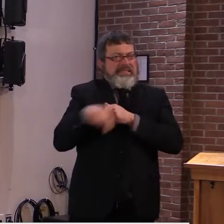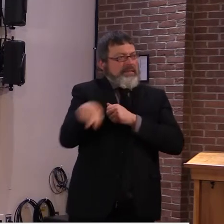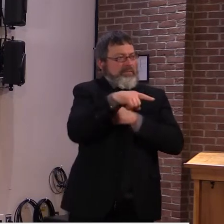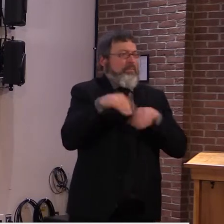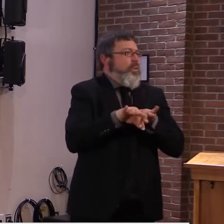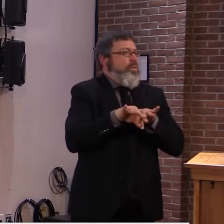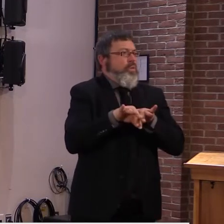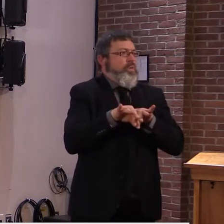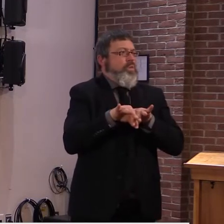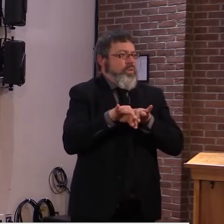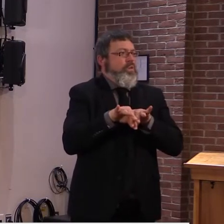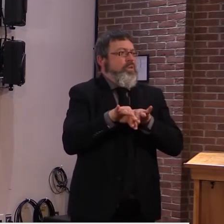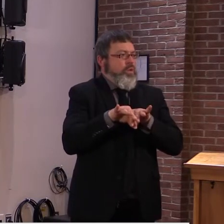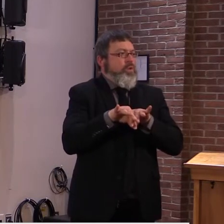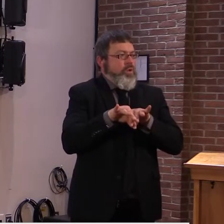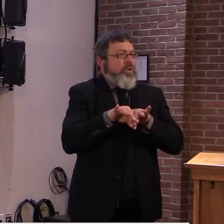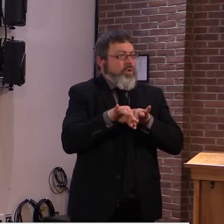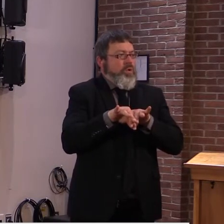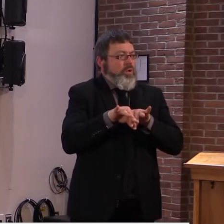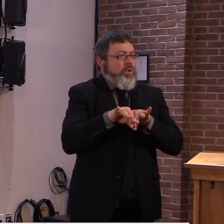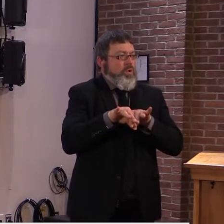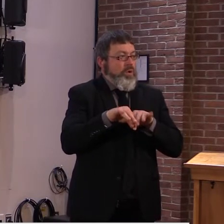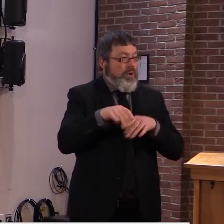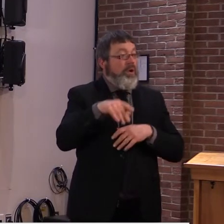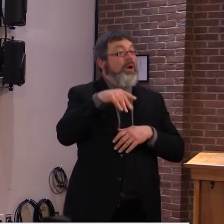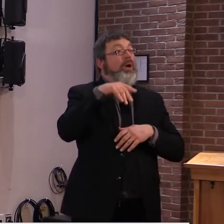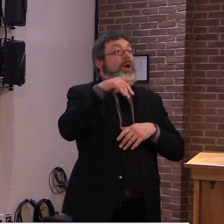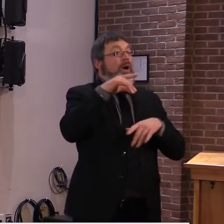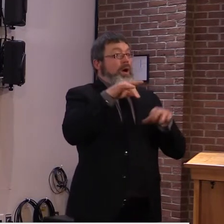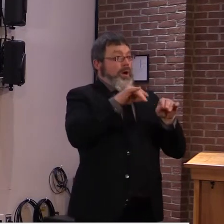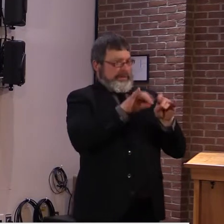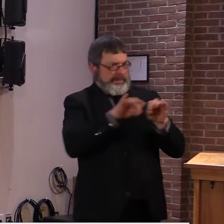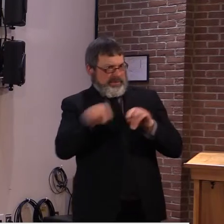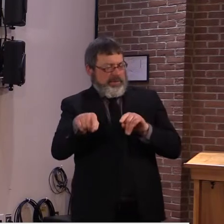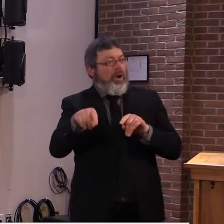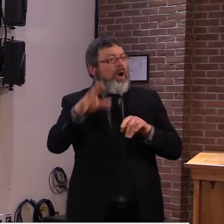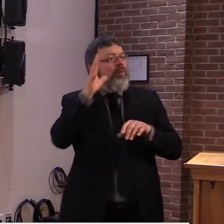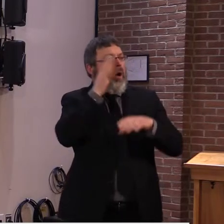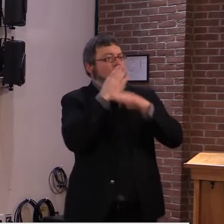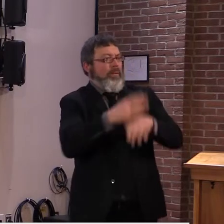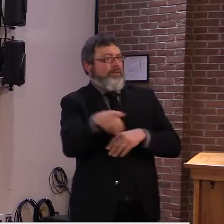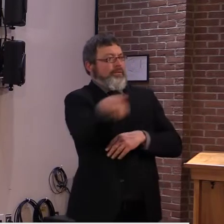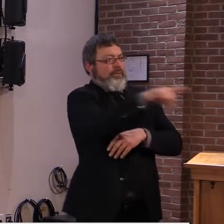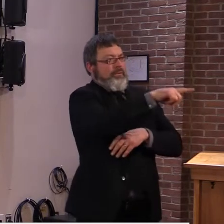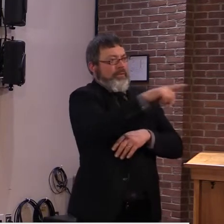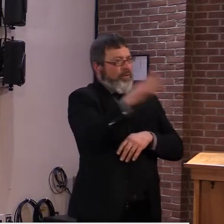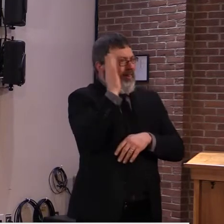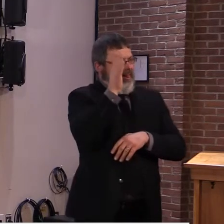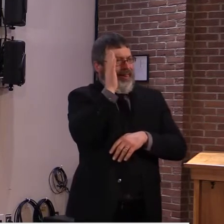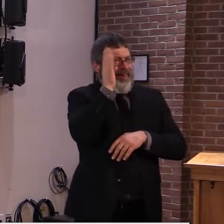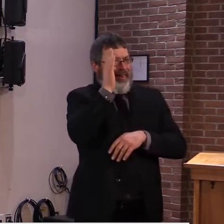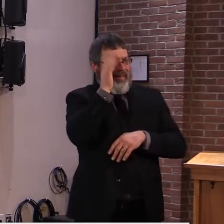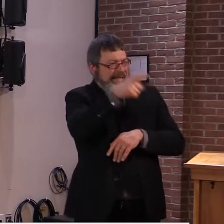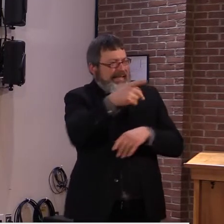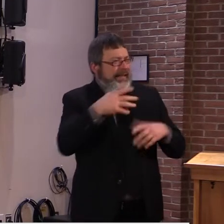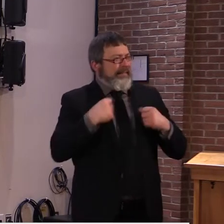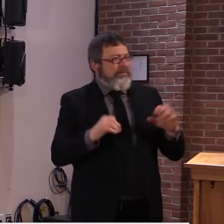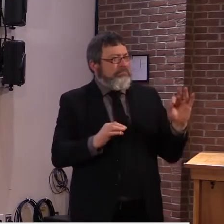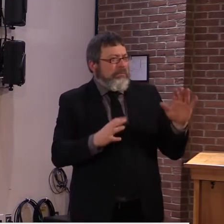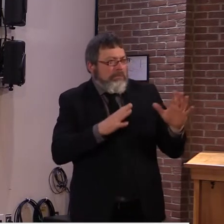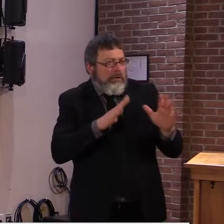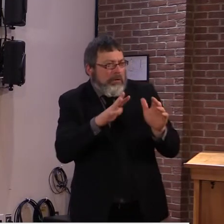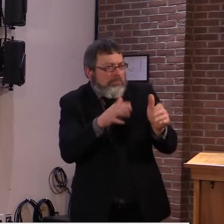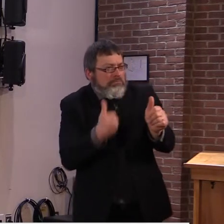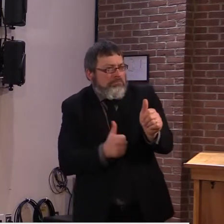a factor in our risk of exposure. And slowly, as more vaccine arrives in Vermont and as more people are